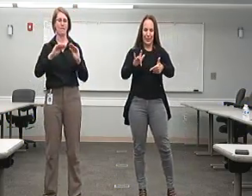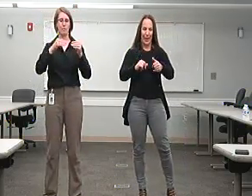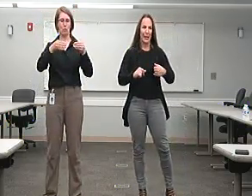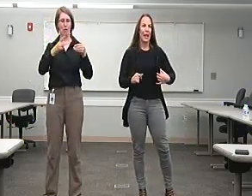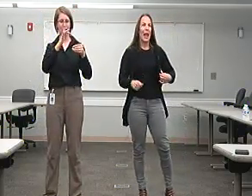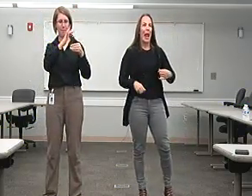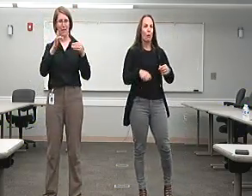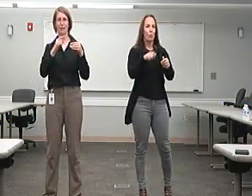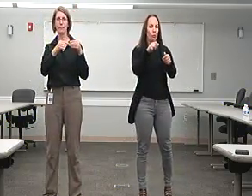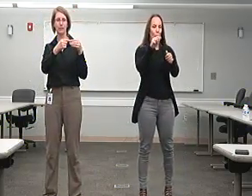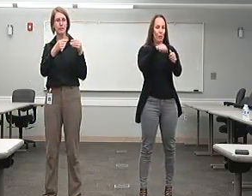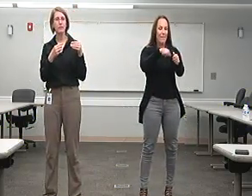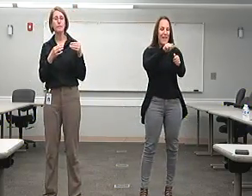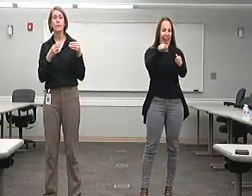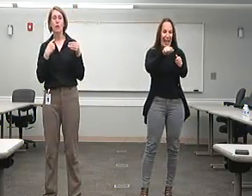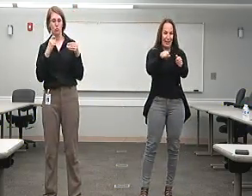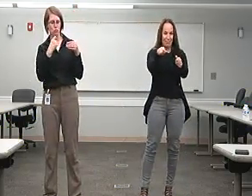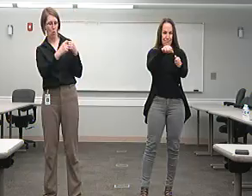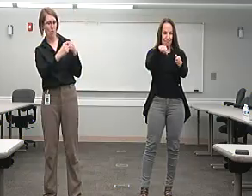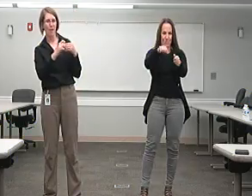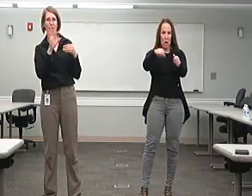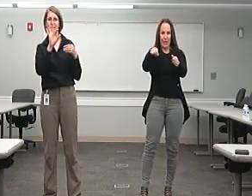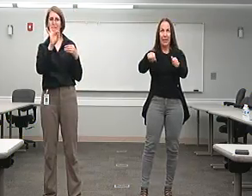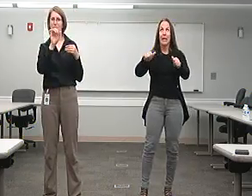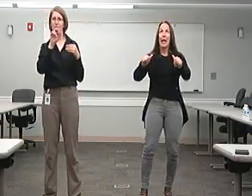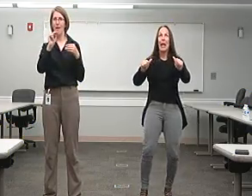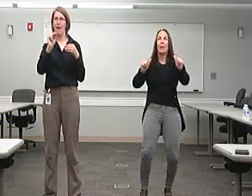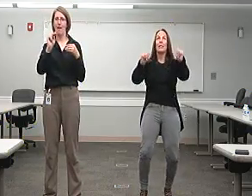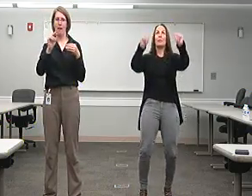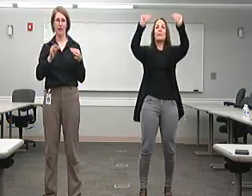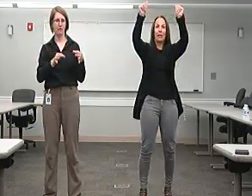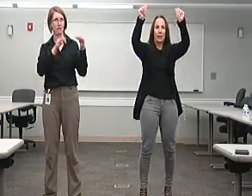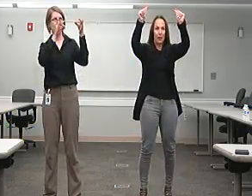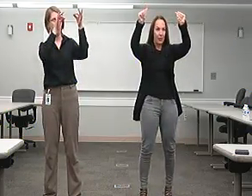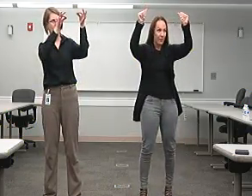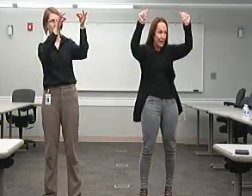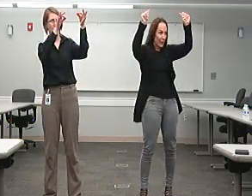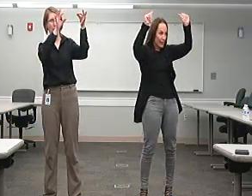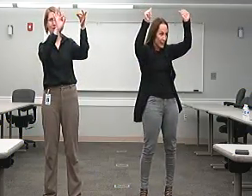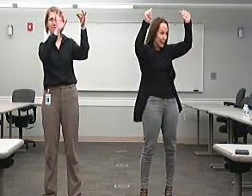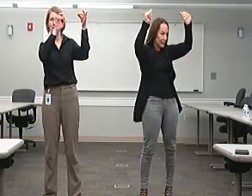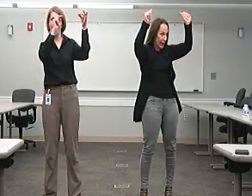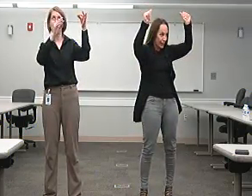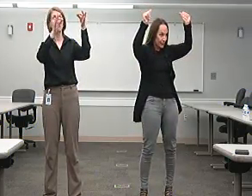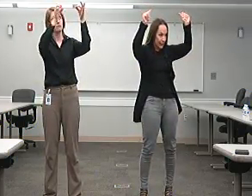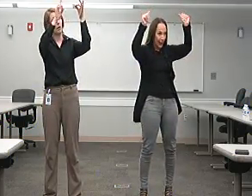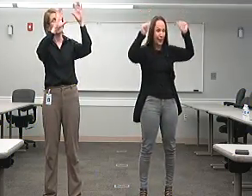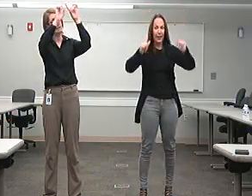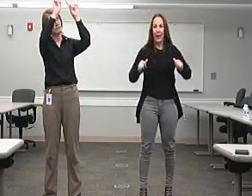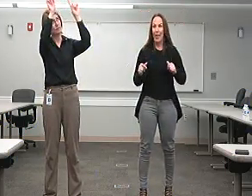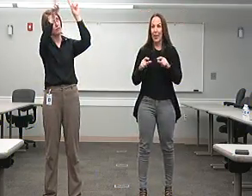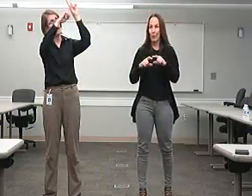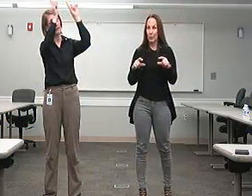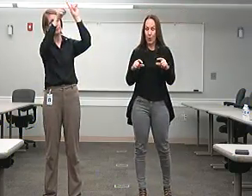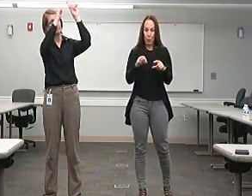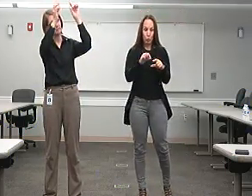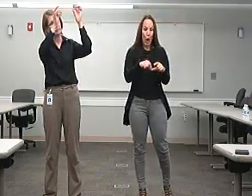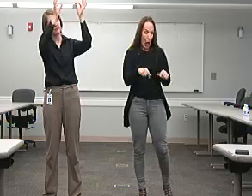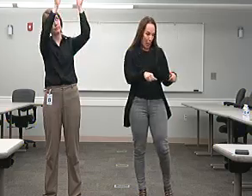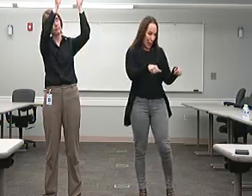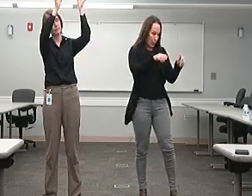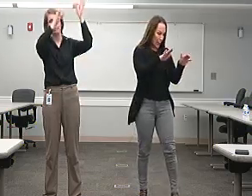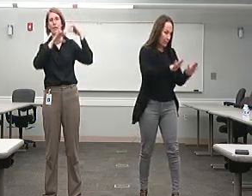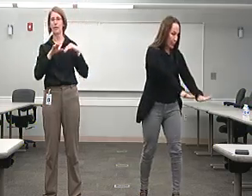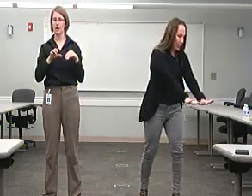we wrote fan on it. And my husband stuck it on the ceiling fan, okay? And then we wrote rug, and we put one